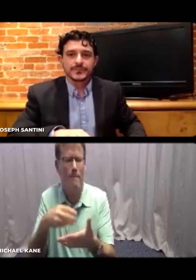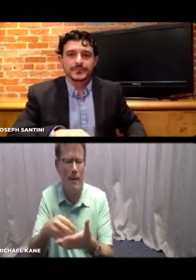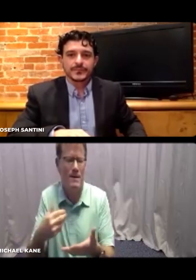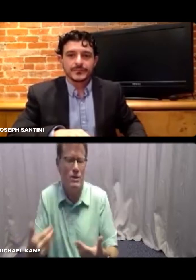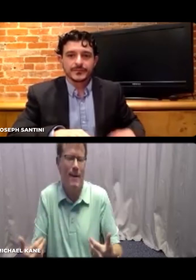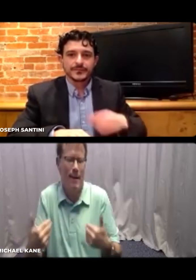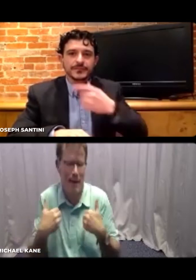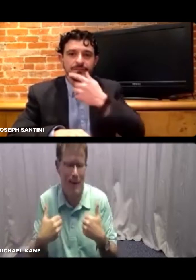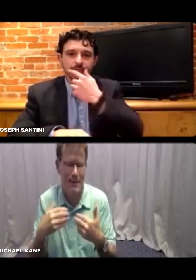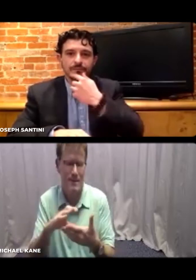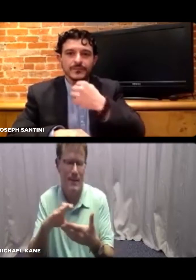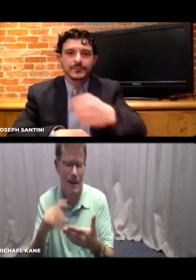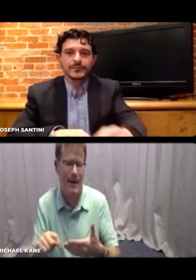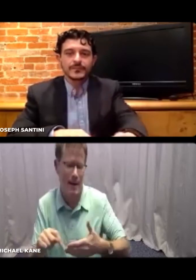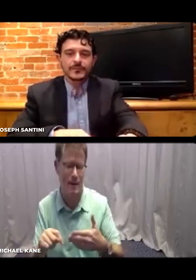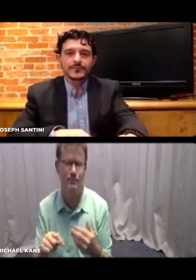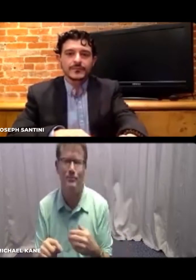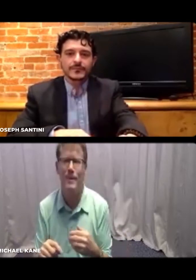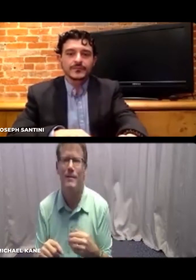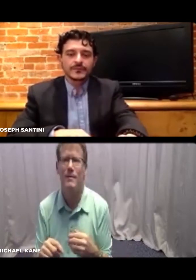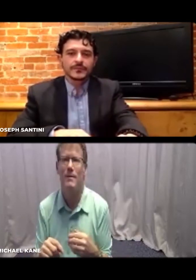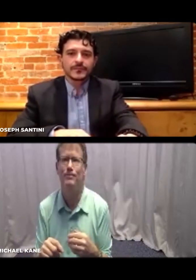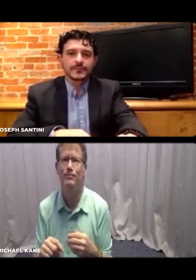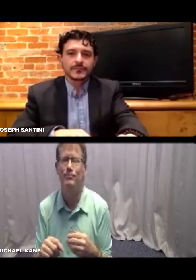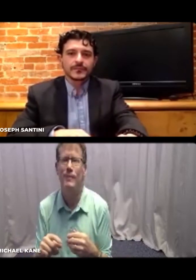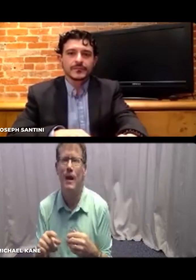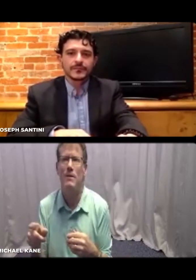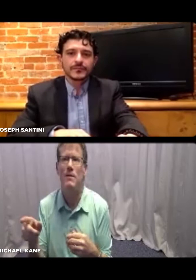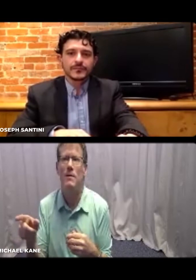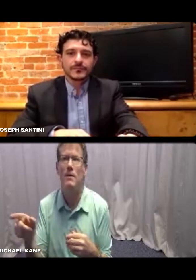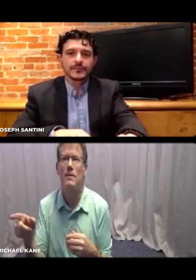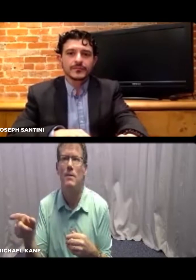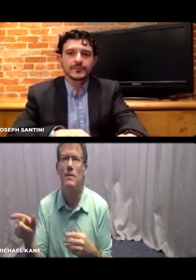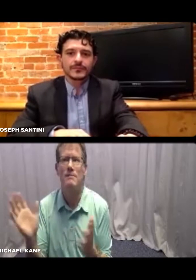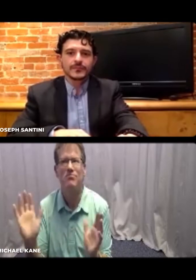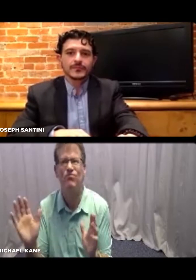her checking account. She can only spend what she has in her account.